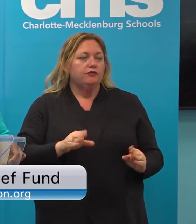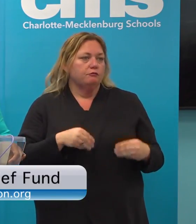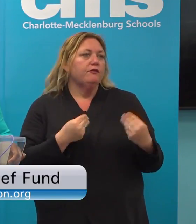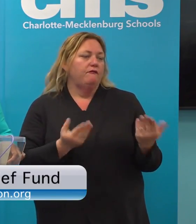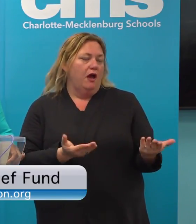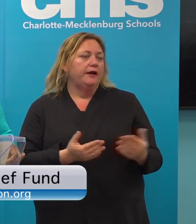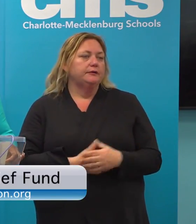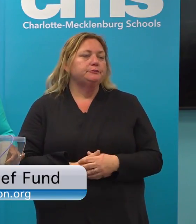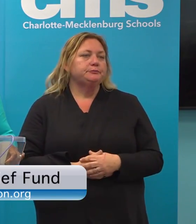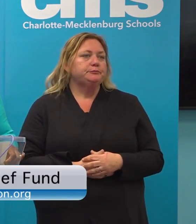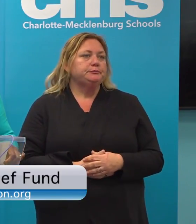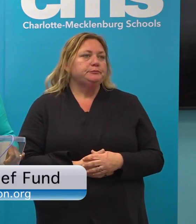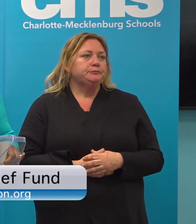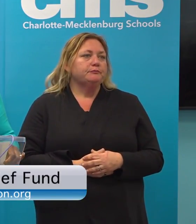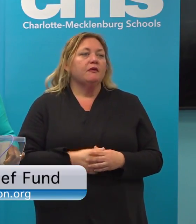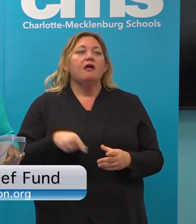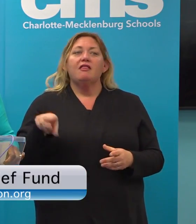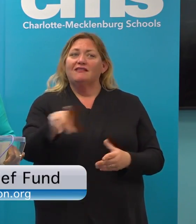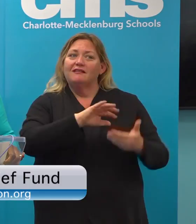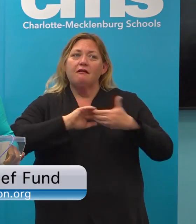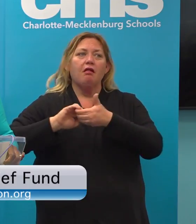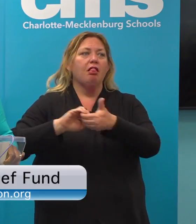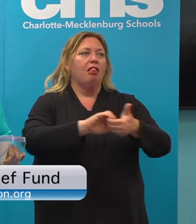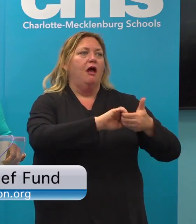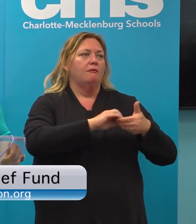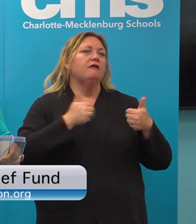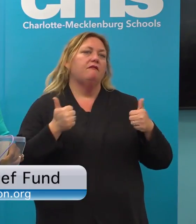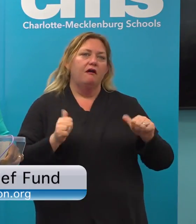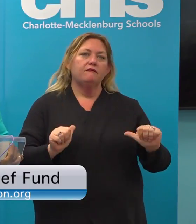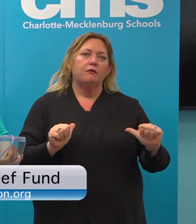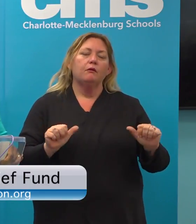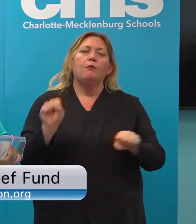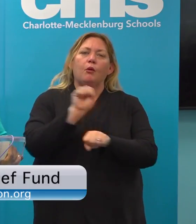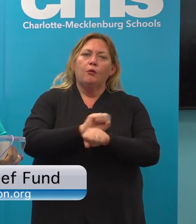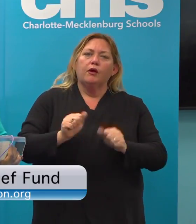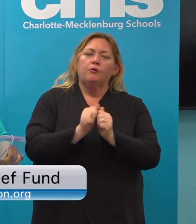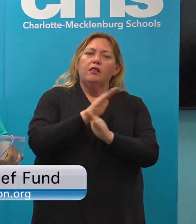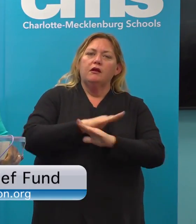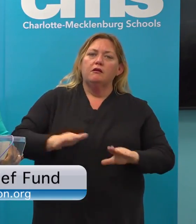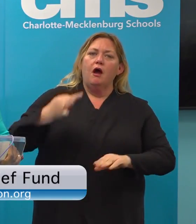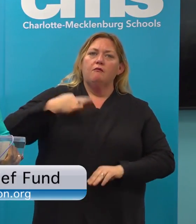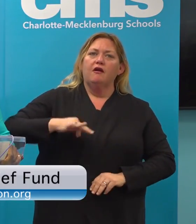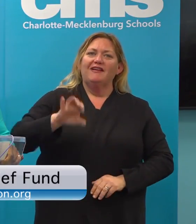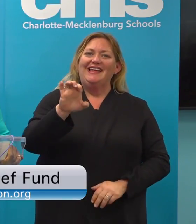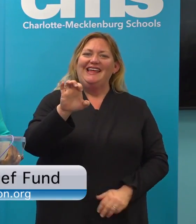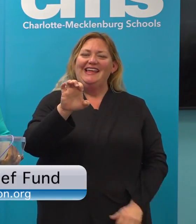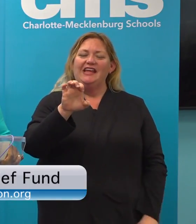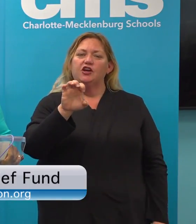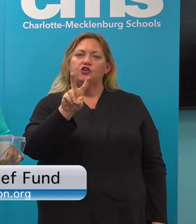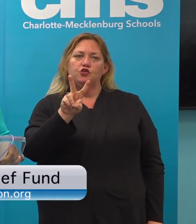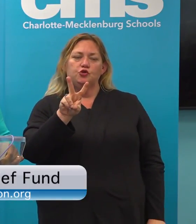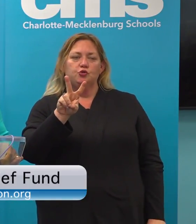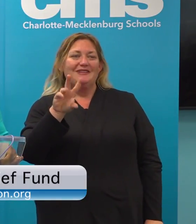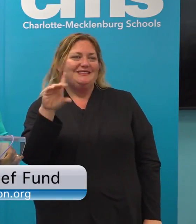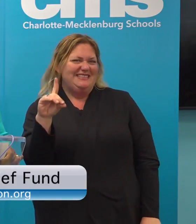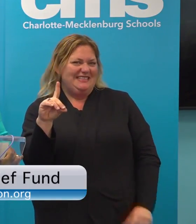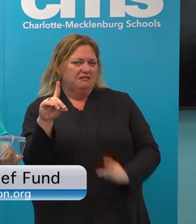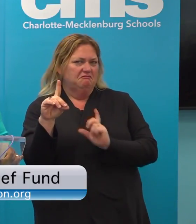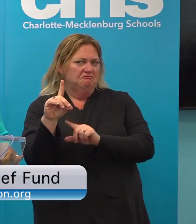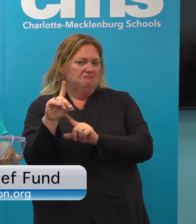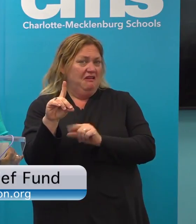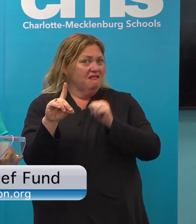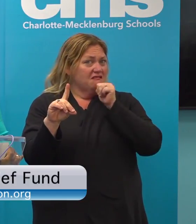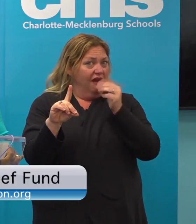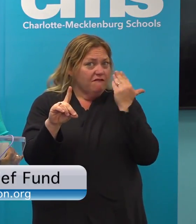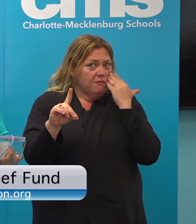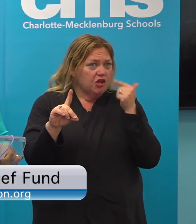providing. This is a collaborative effort. We are working with the nonprofit E2D. If you're not familiar with